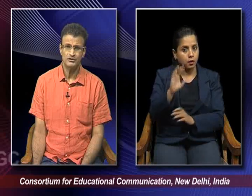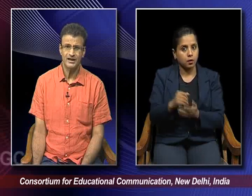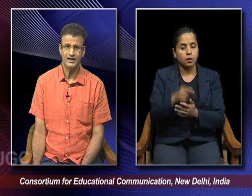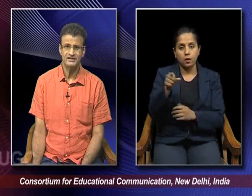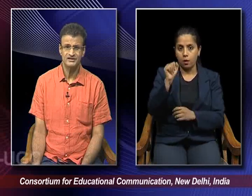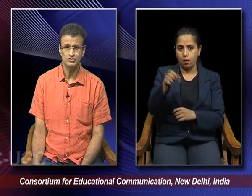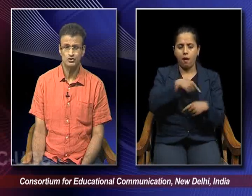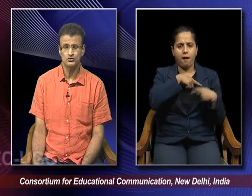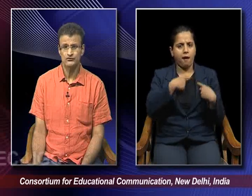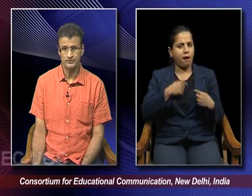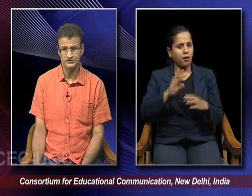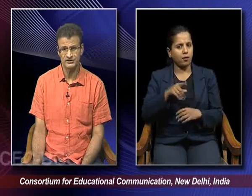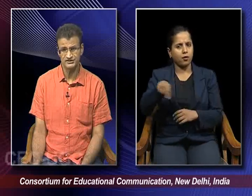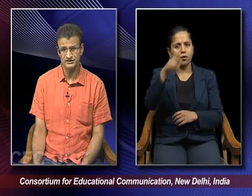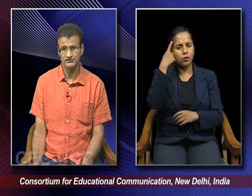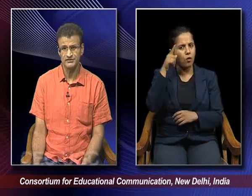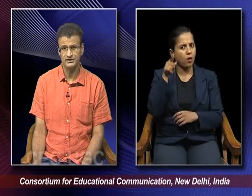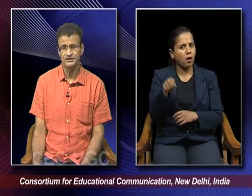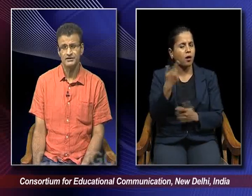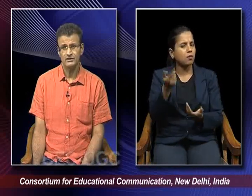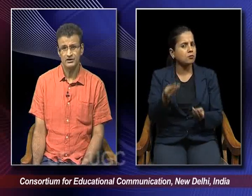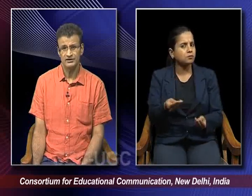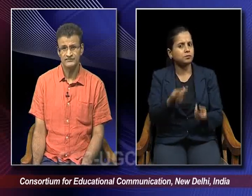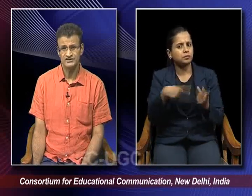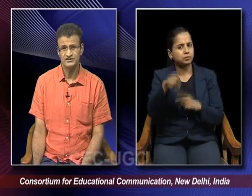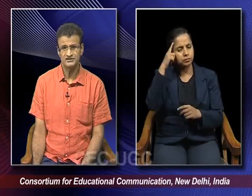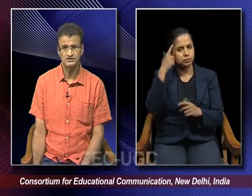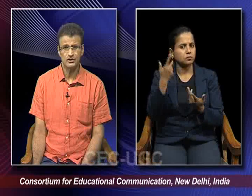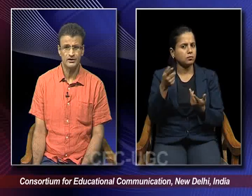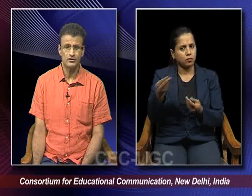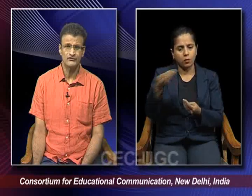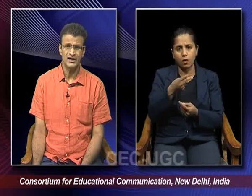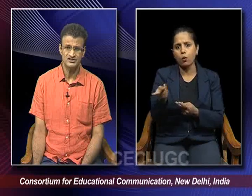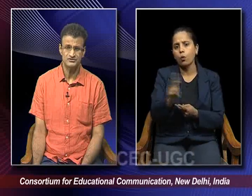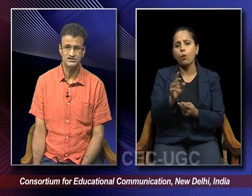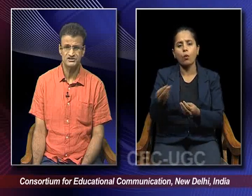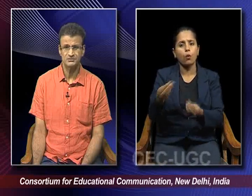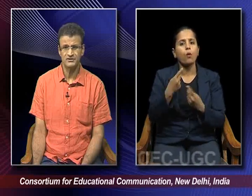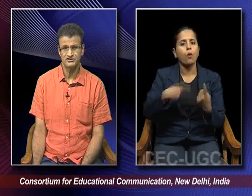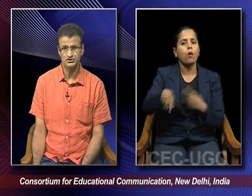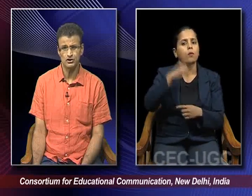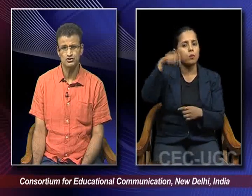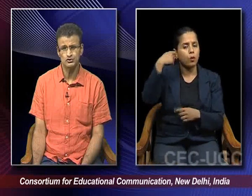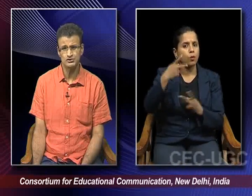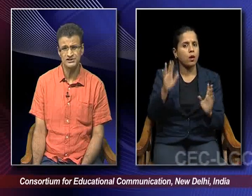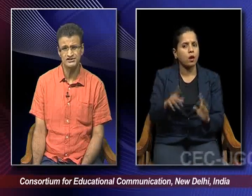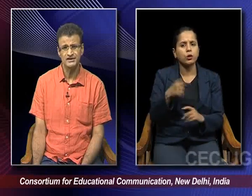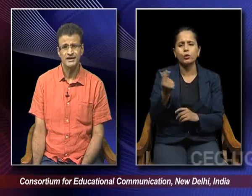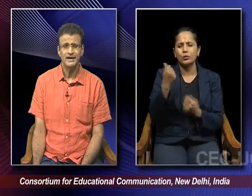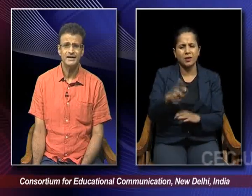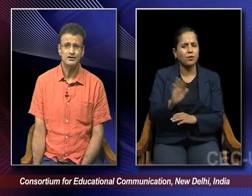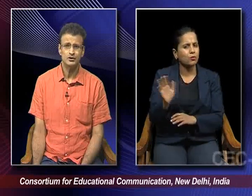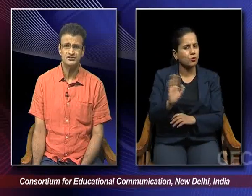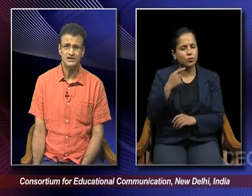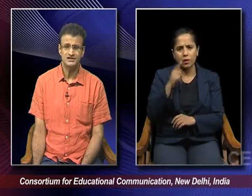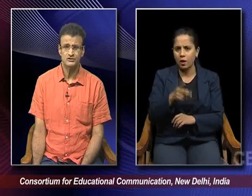your heart there is not room for prejudice. Give me or give this little toy of ours, which is cinema, which is not so useless, and